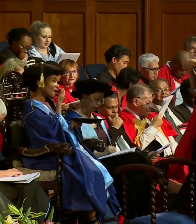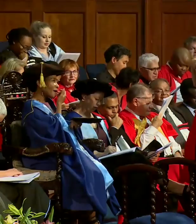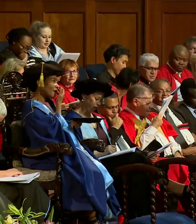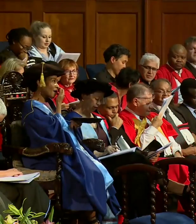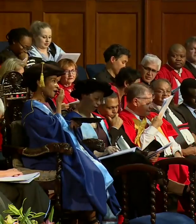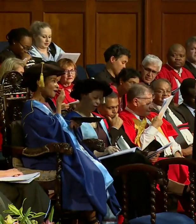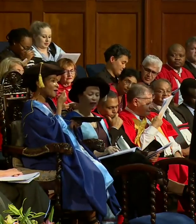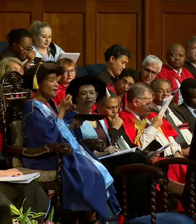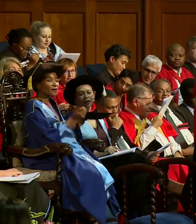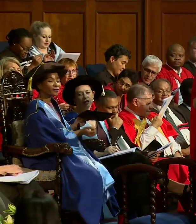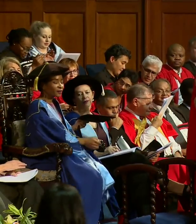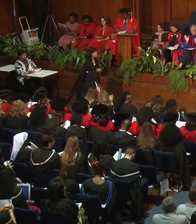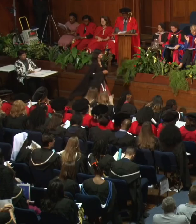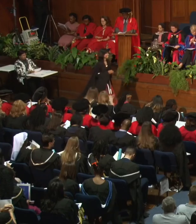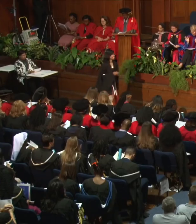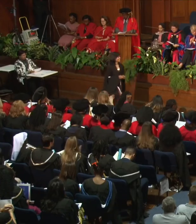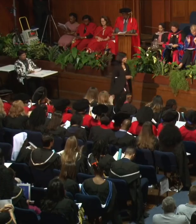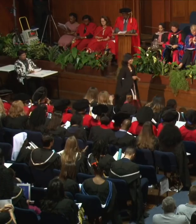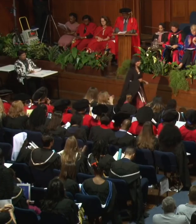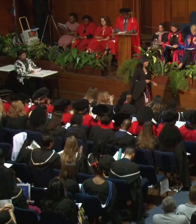Zara Megan.